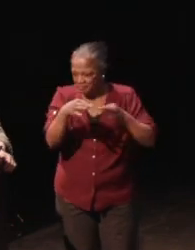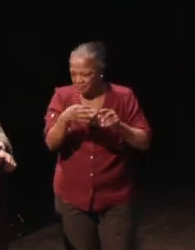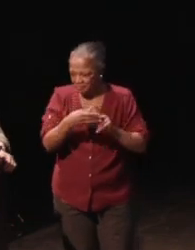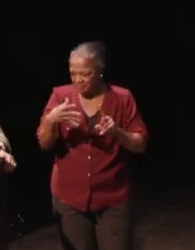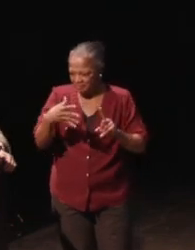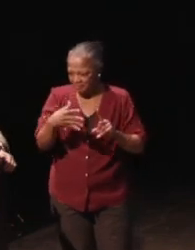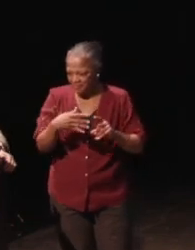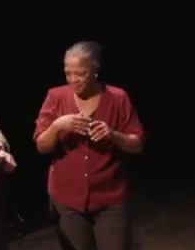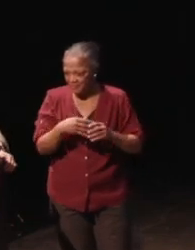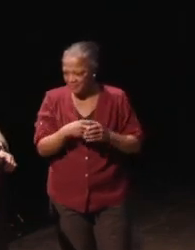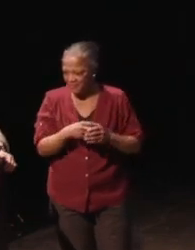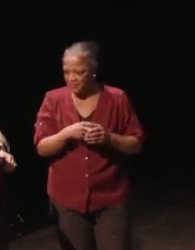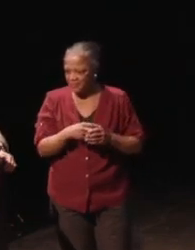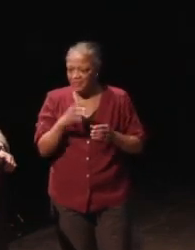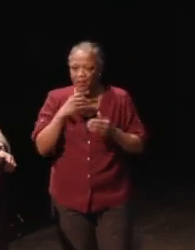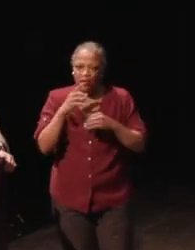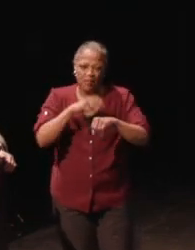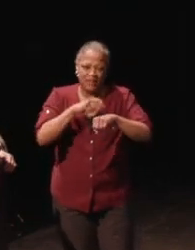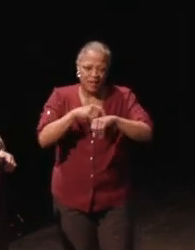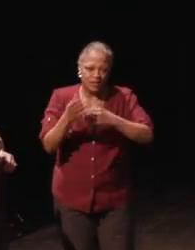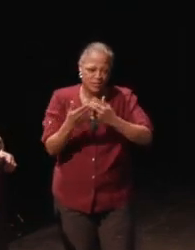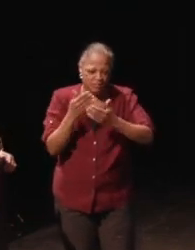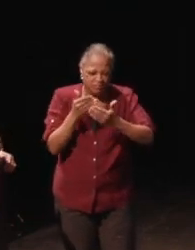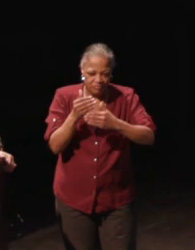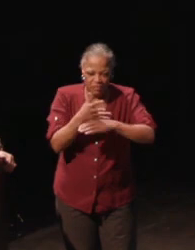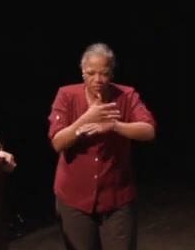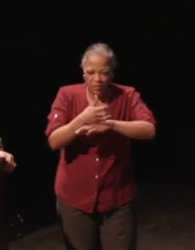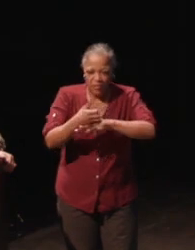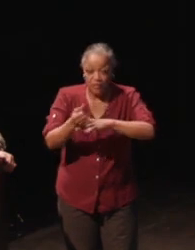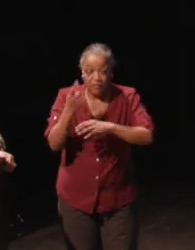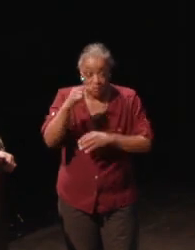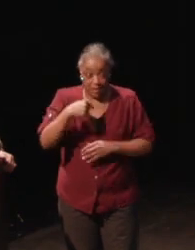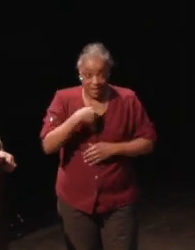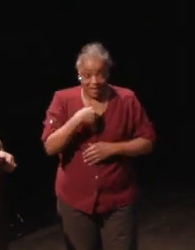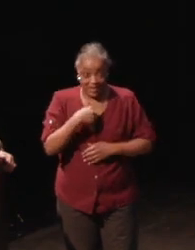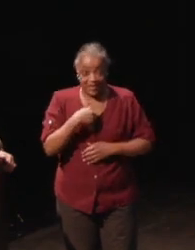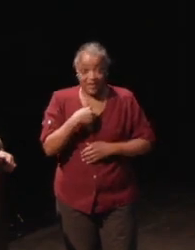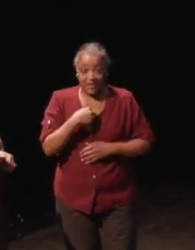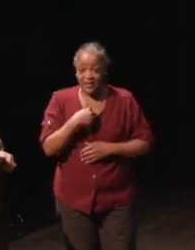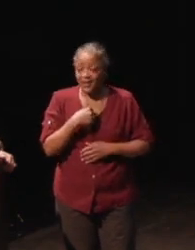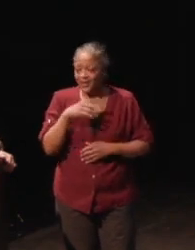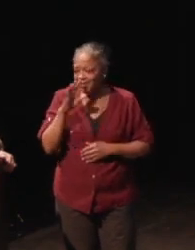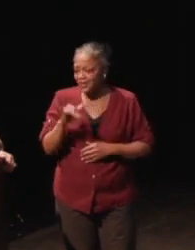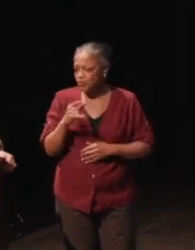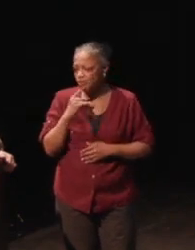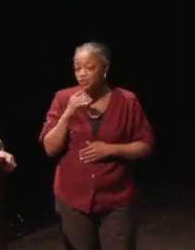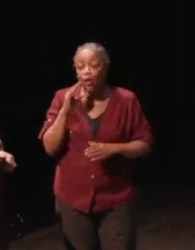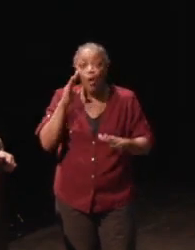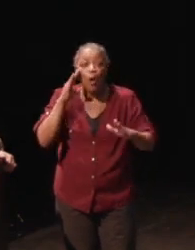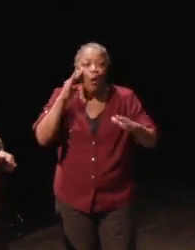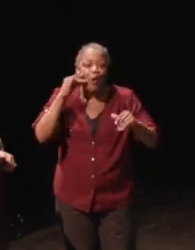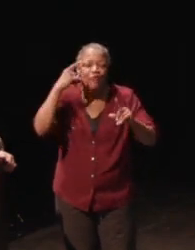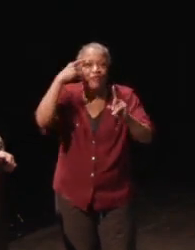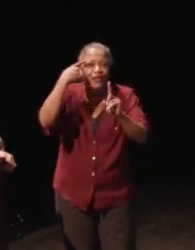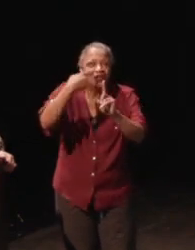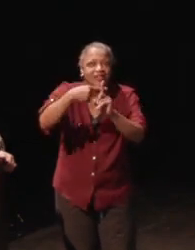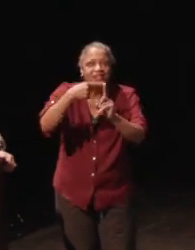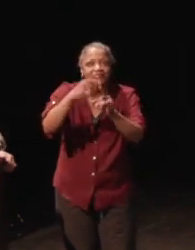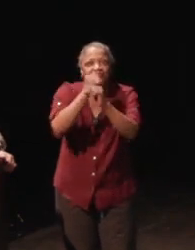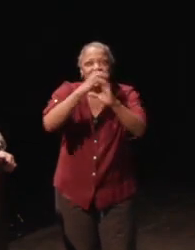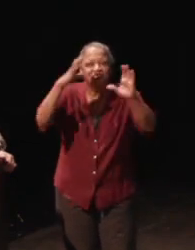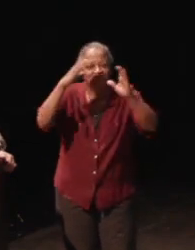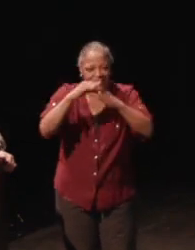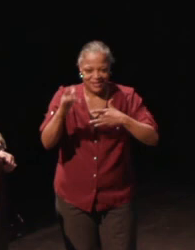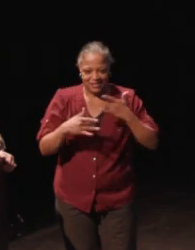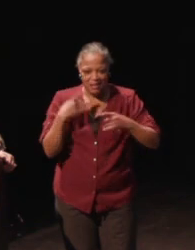about this project. I know my time's almost up, but to me, this is what is so hopeful and so